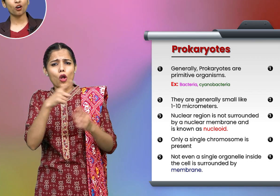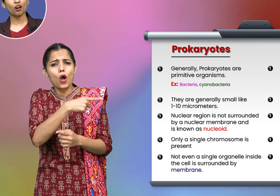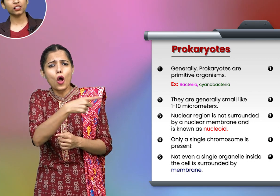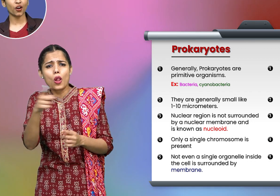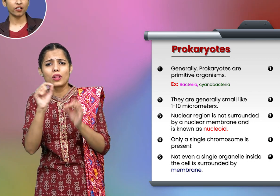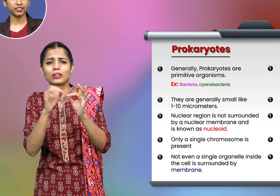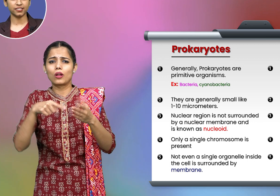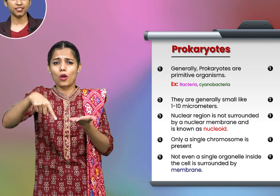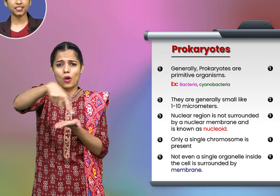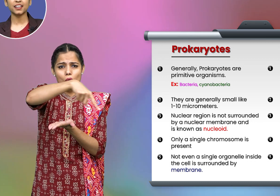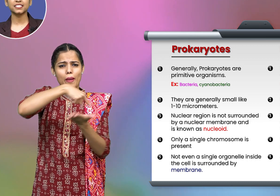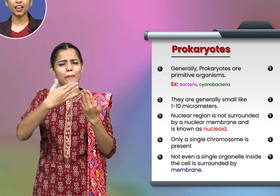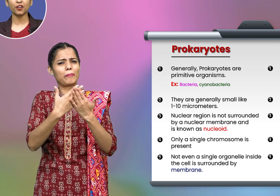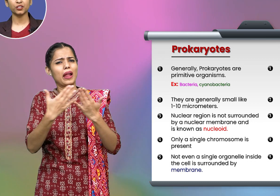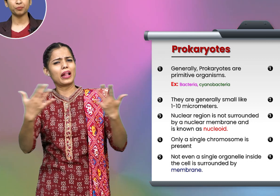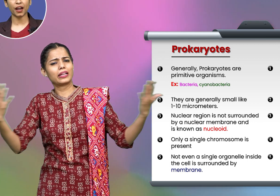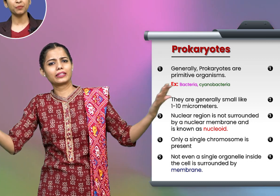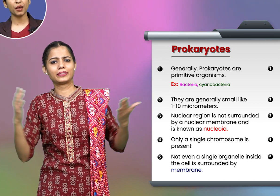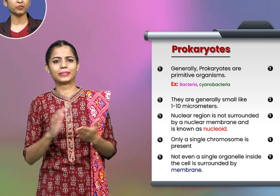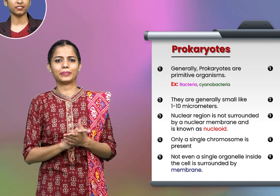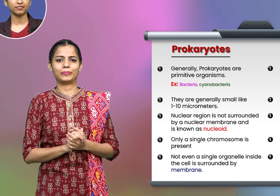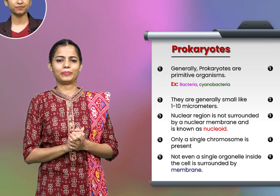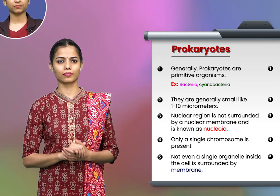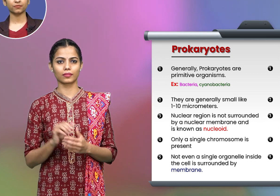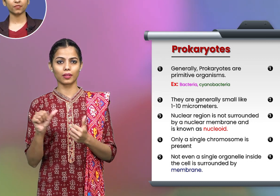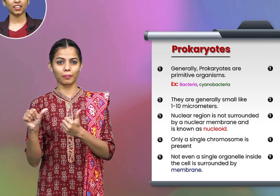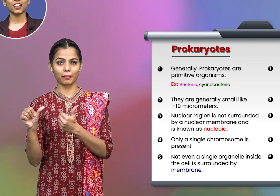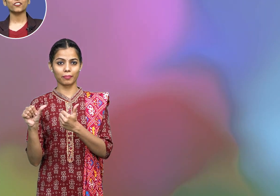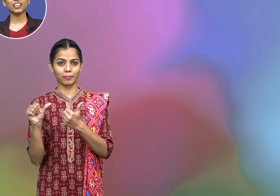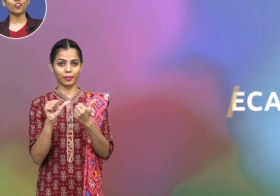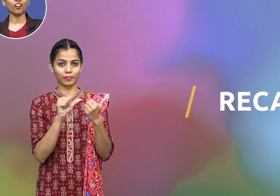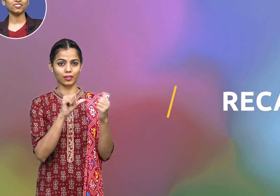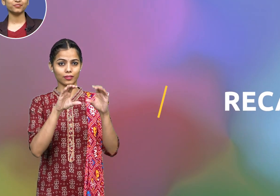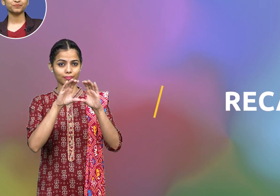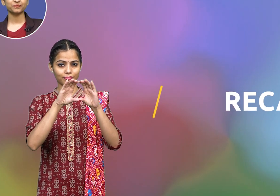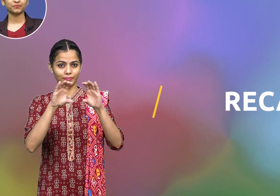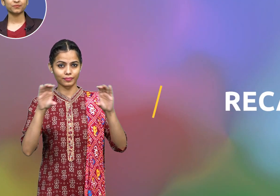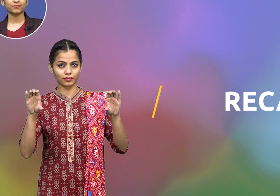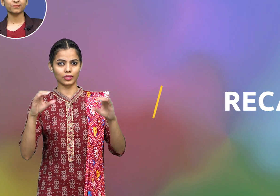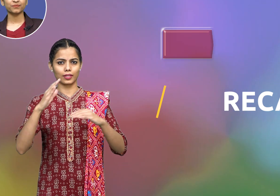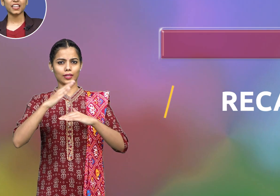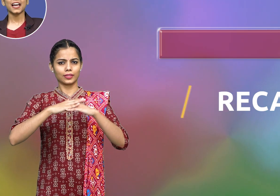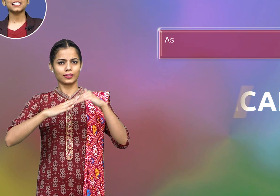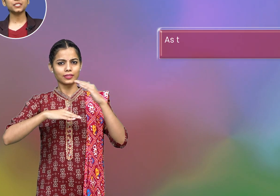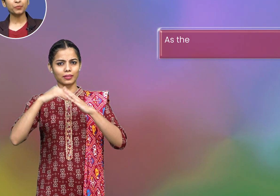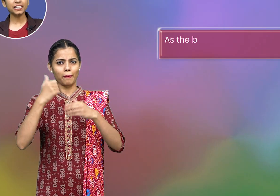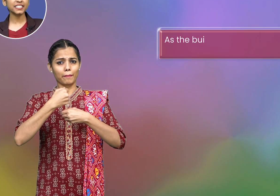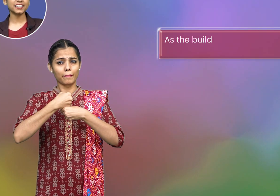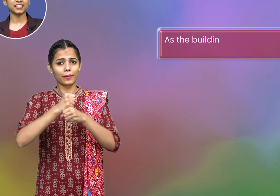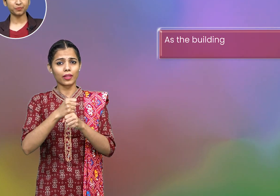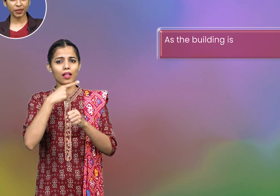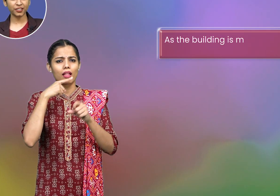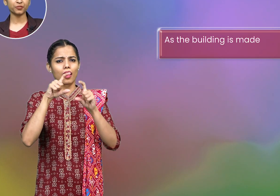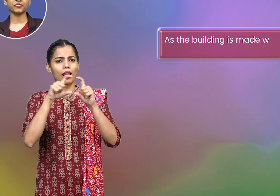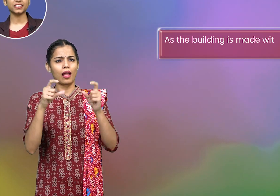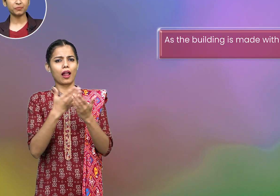eukaryotes all the organelles are surrounded by a membrane. Recall, as the building